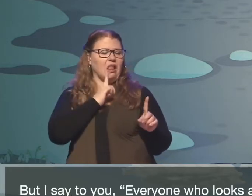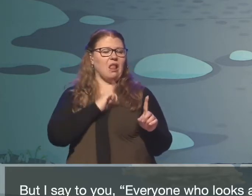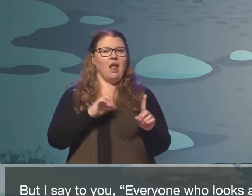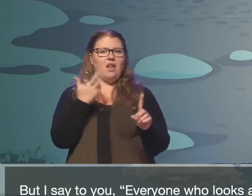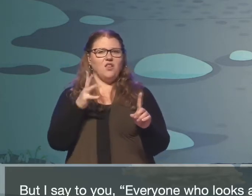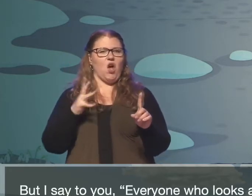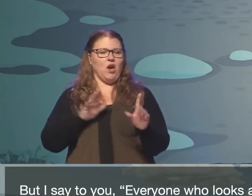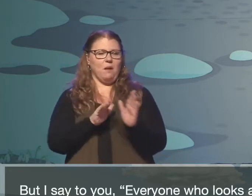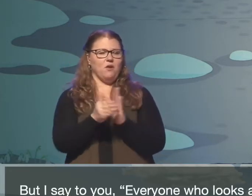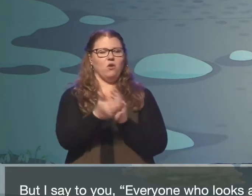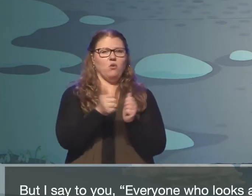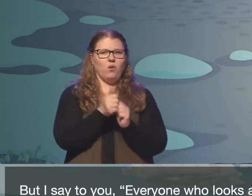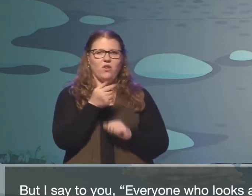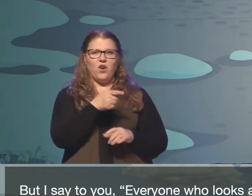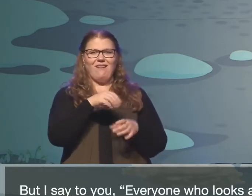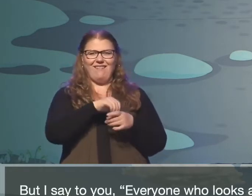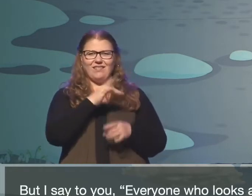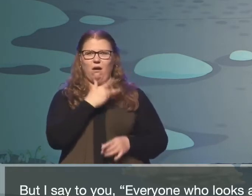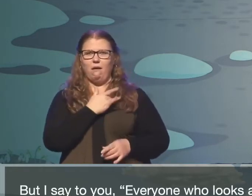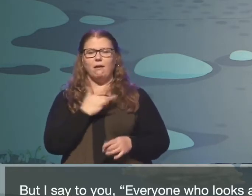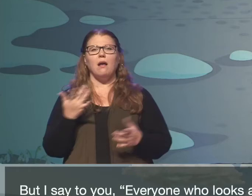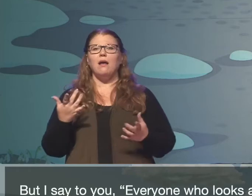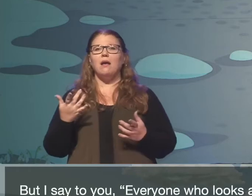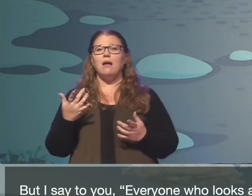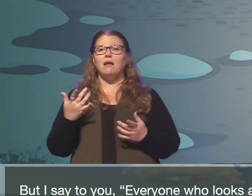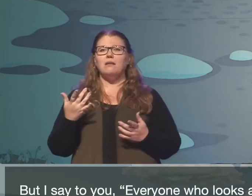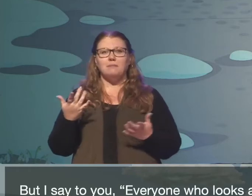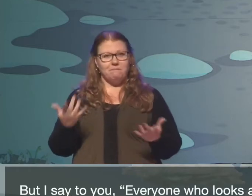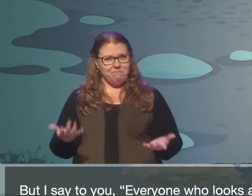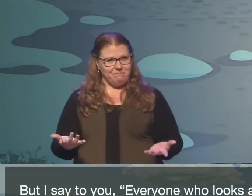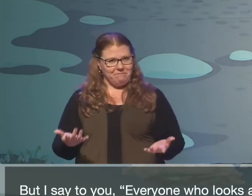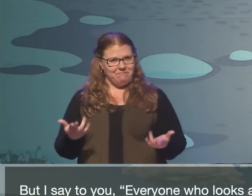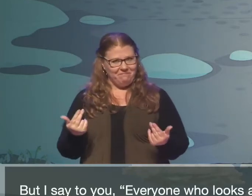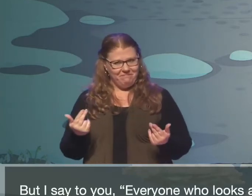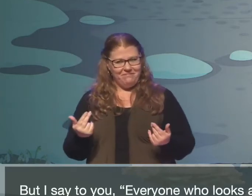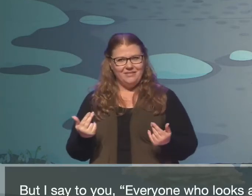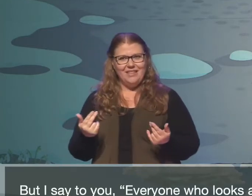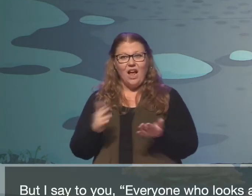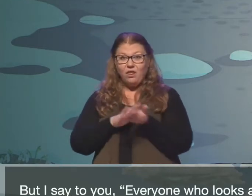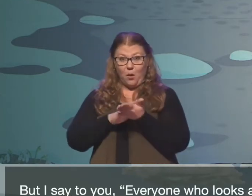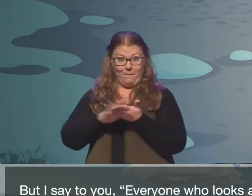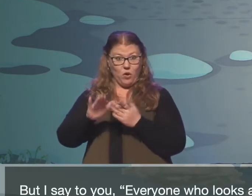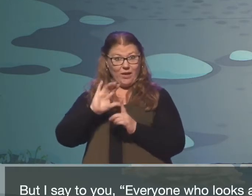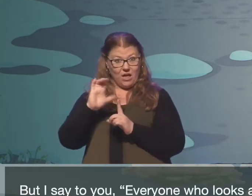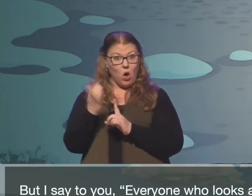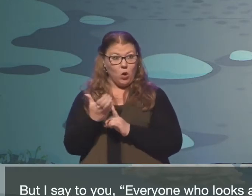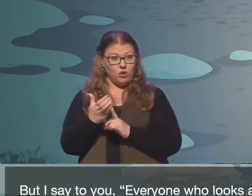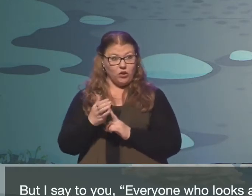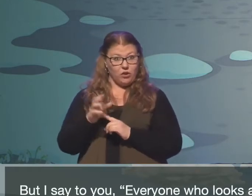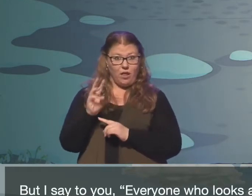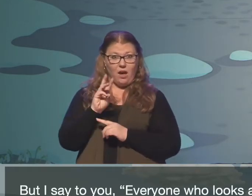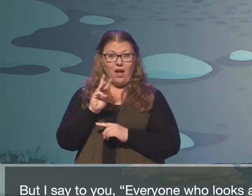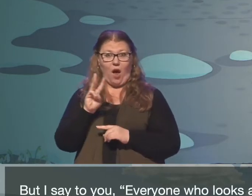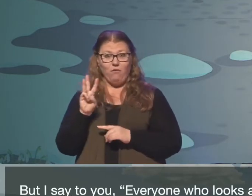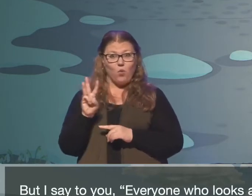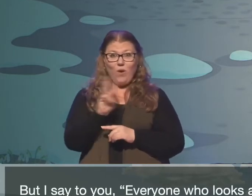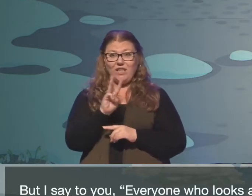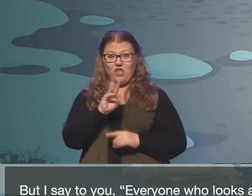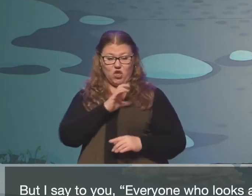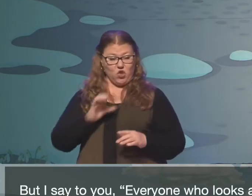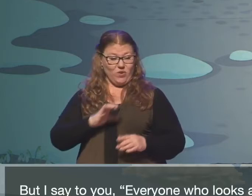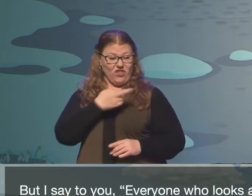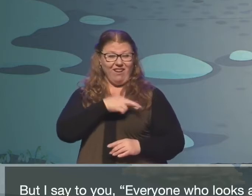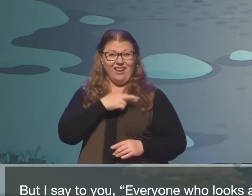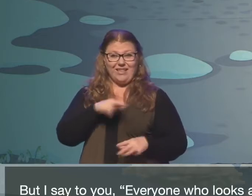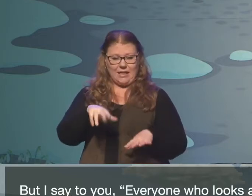in his heart. Now, here's the thing. The purity culture of Western Christianity takes